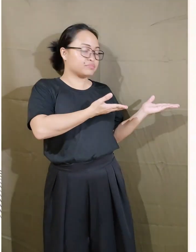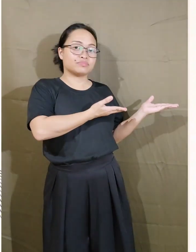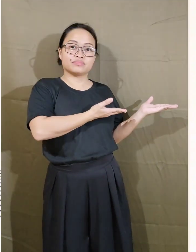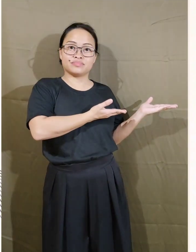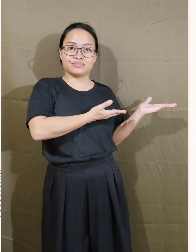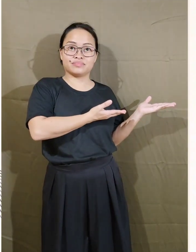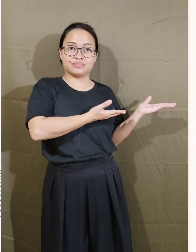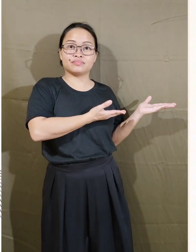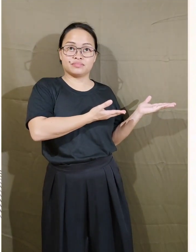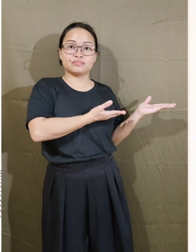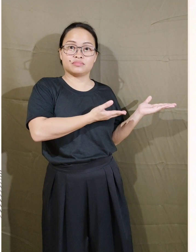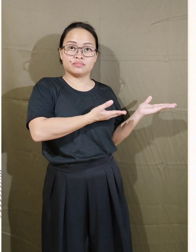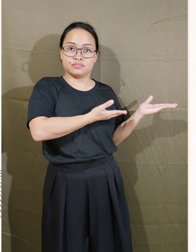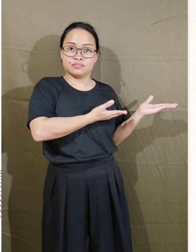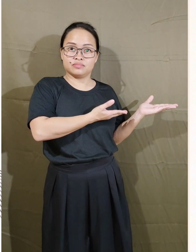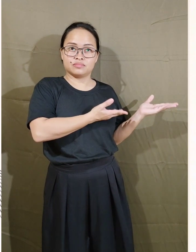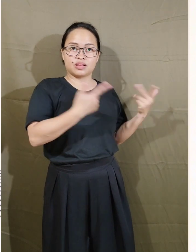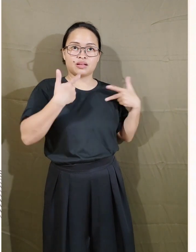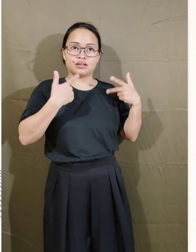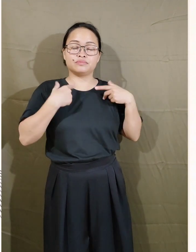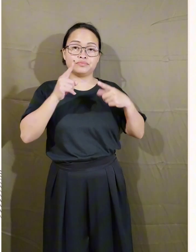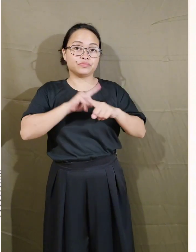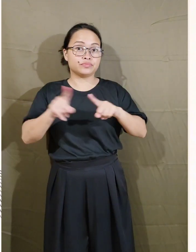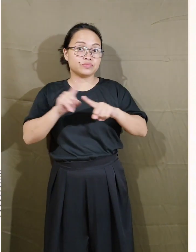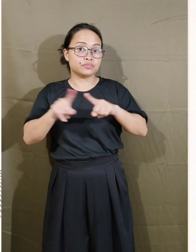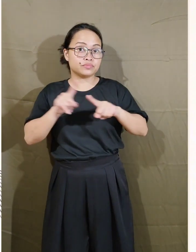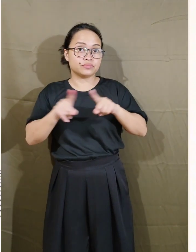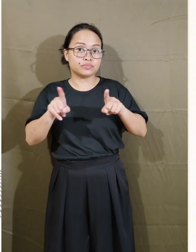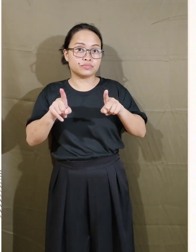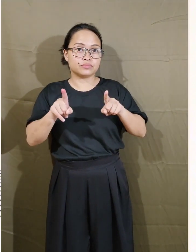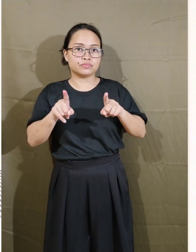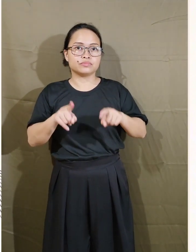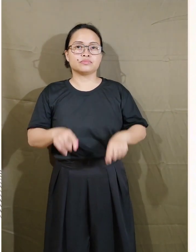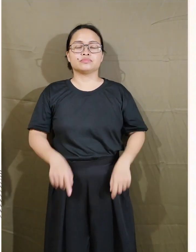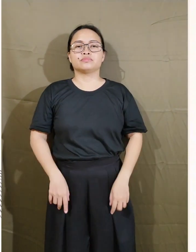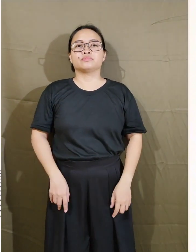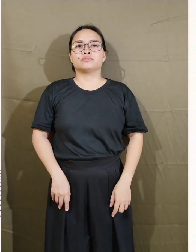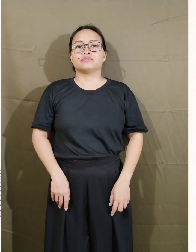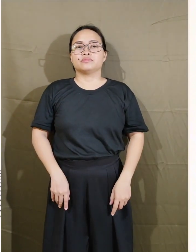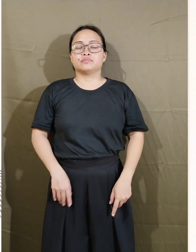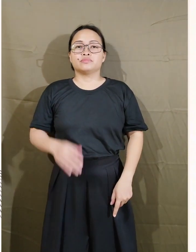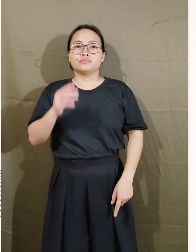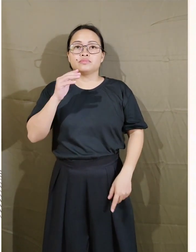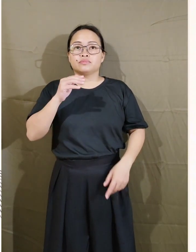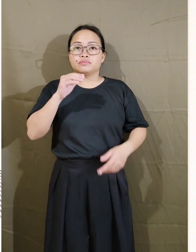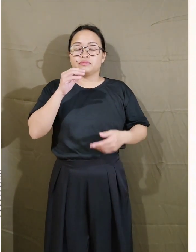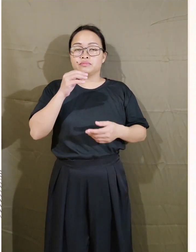Now we have different representations of place values.